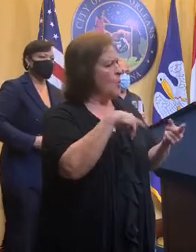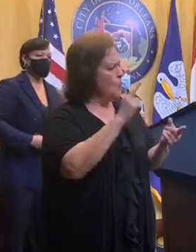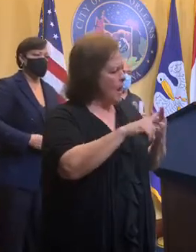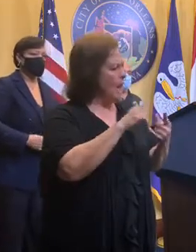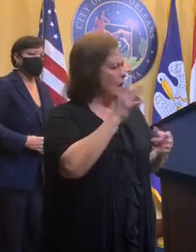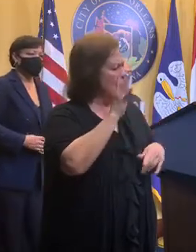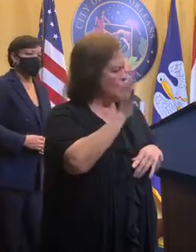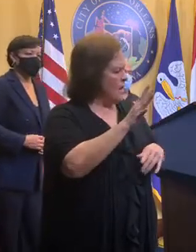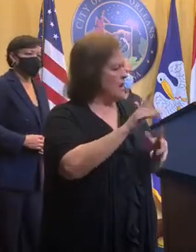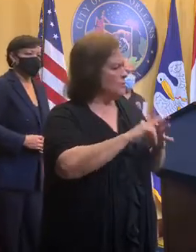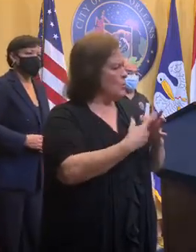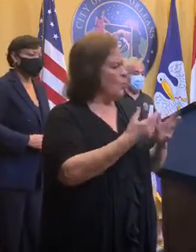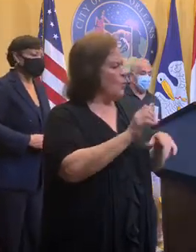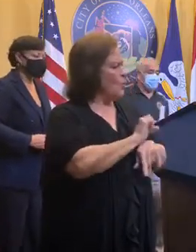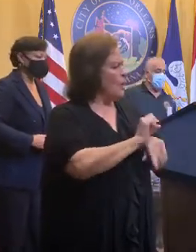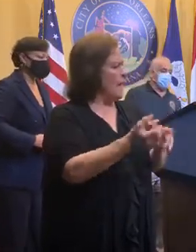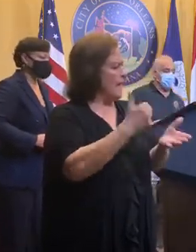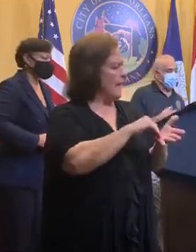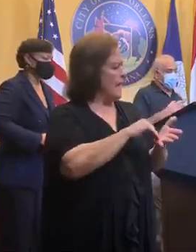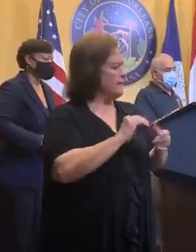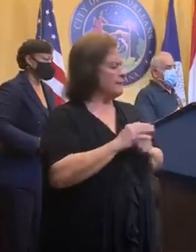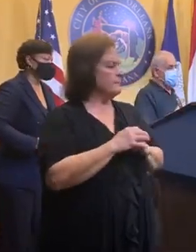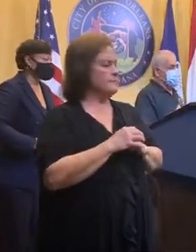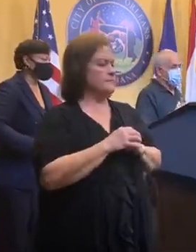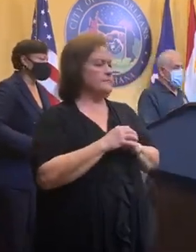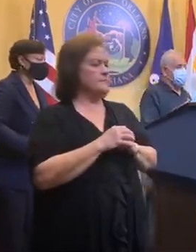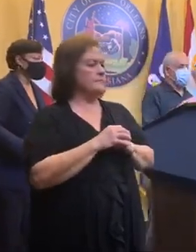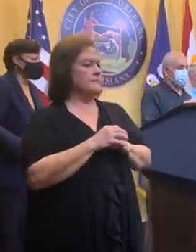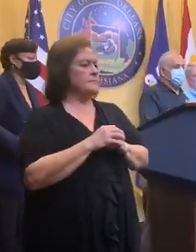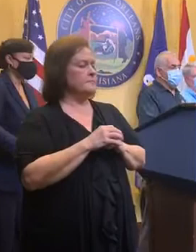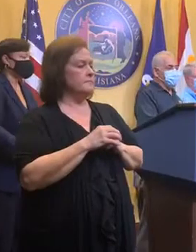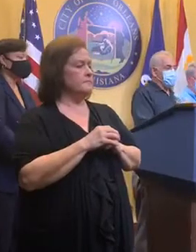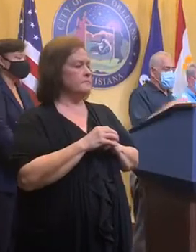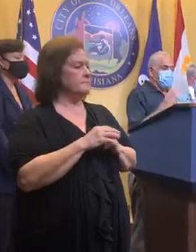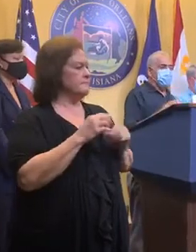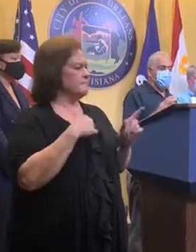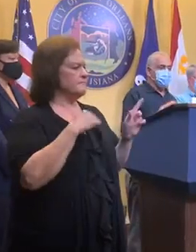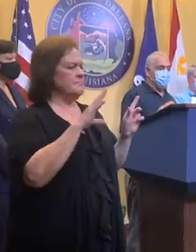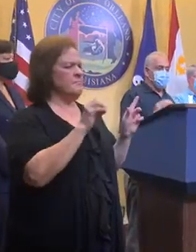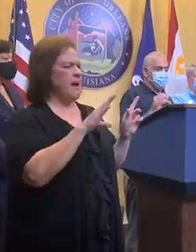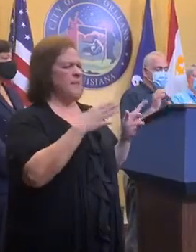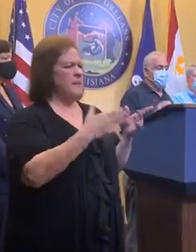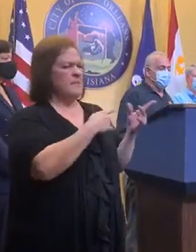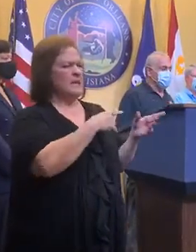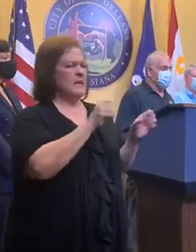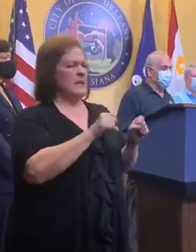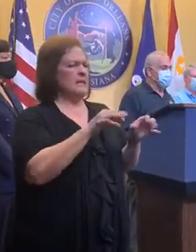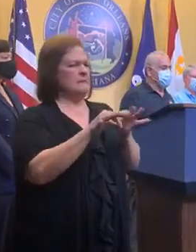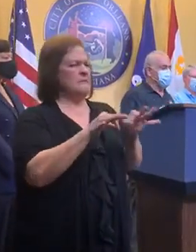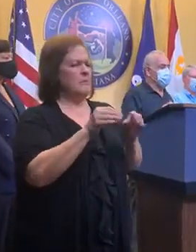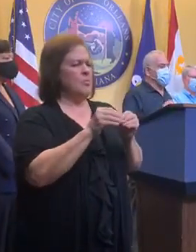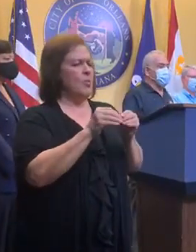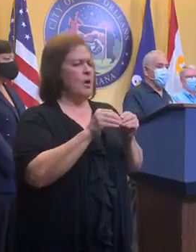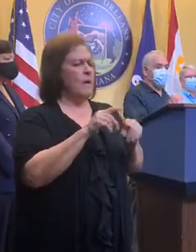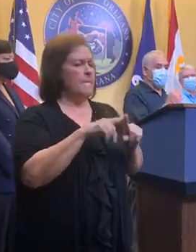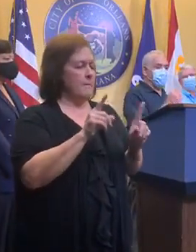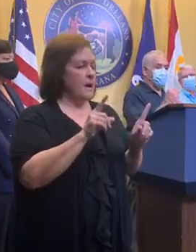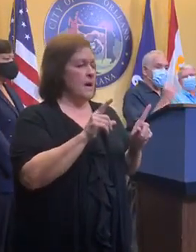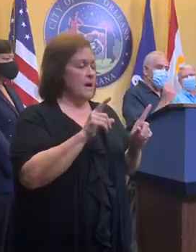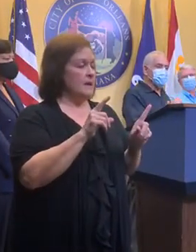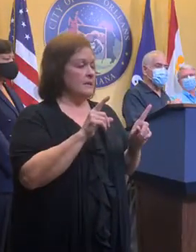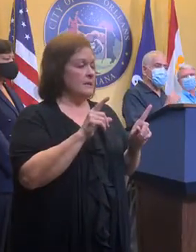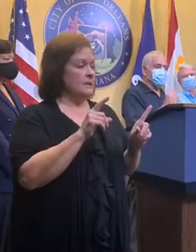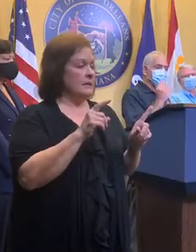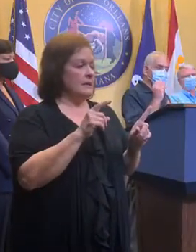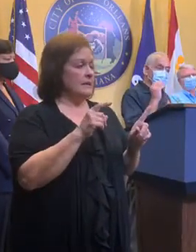then also a cost estimate to that? I'm gonna let Bob maybe go a little bit in little detail, but I do want you to know that